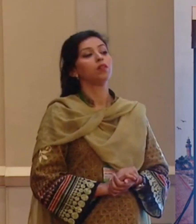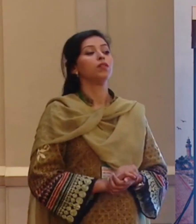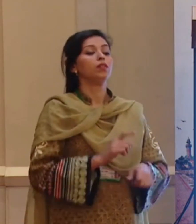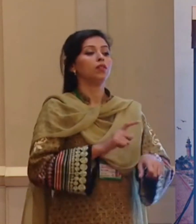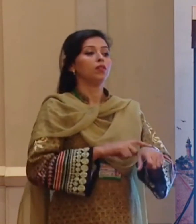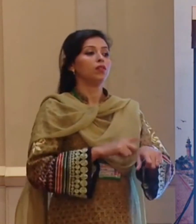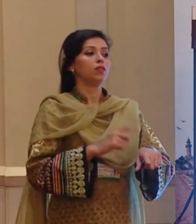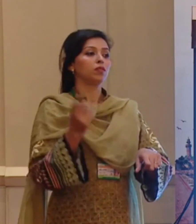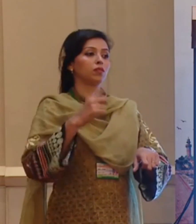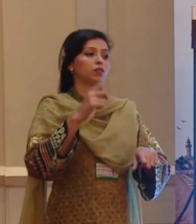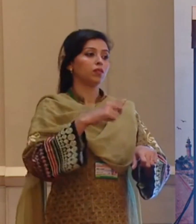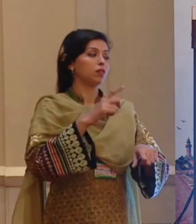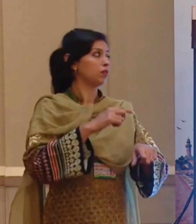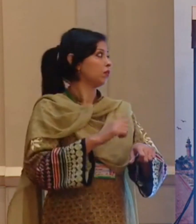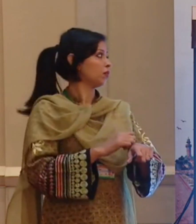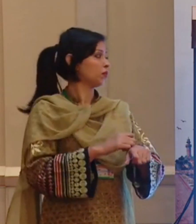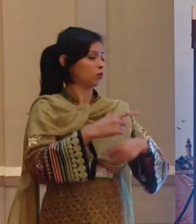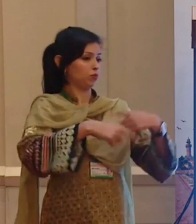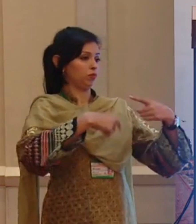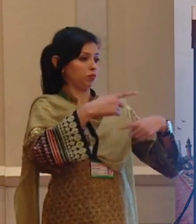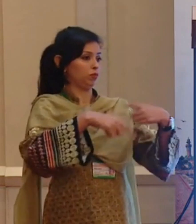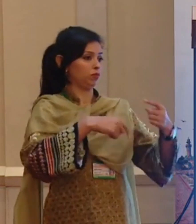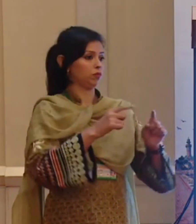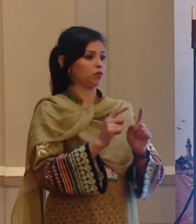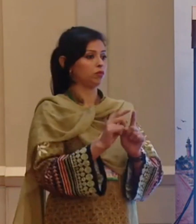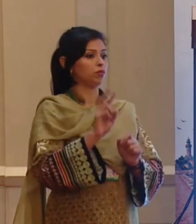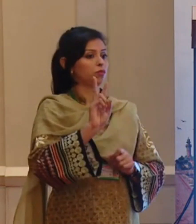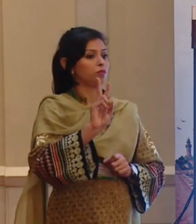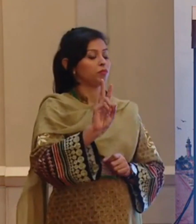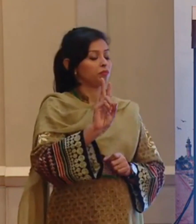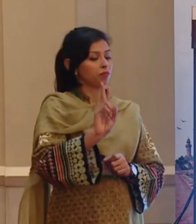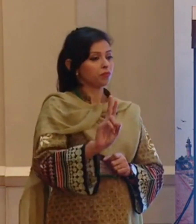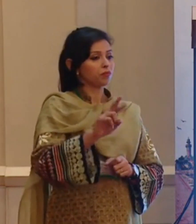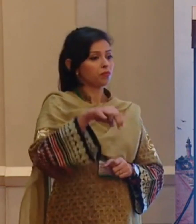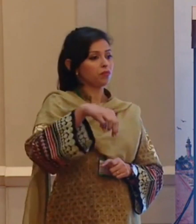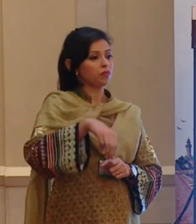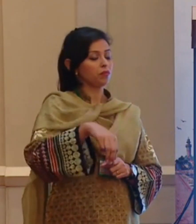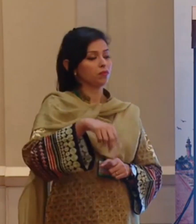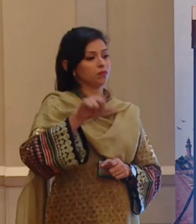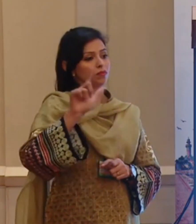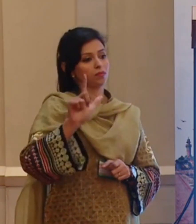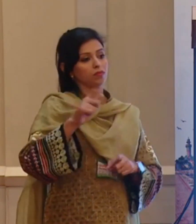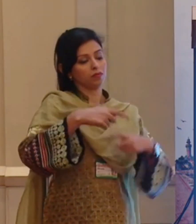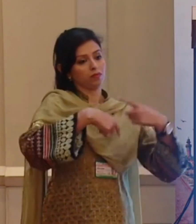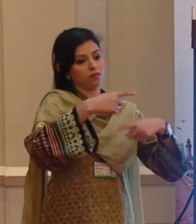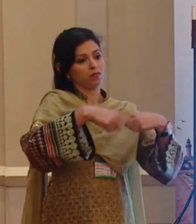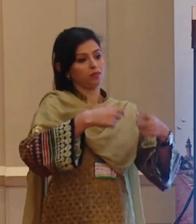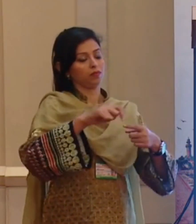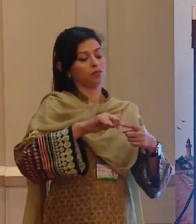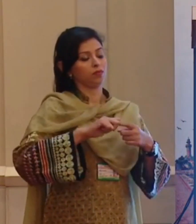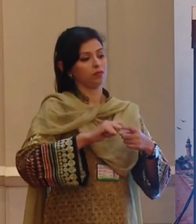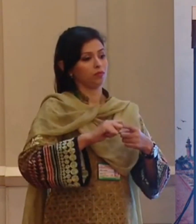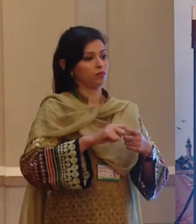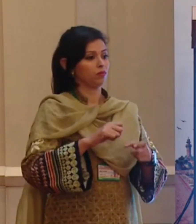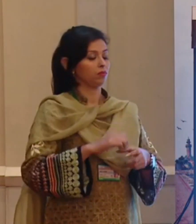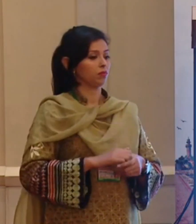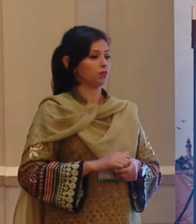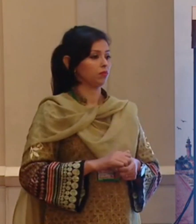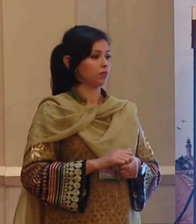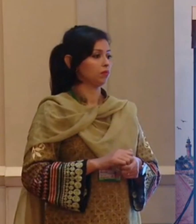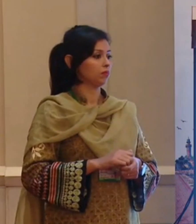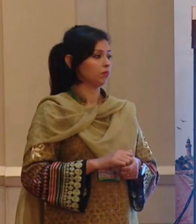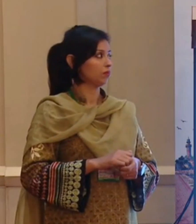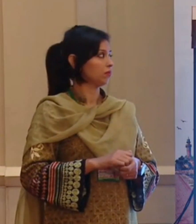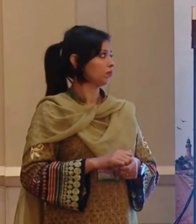drill machine burr and just to make a small opening here and have absolute stitching here. Because